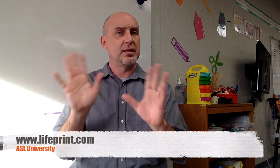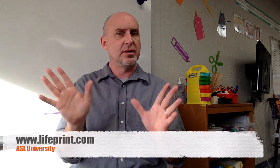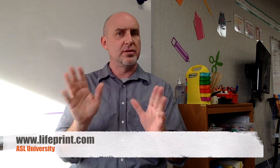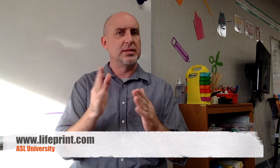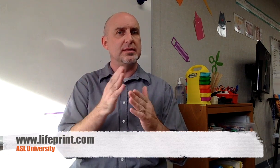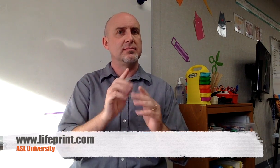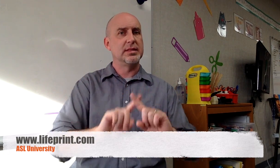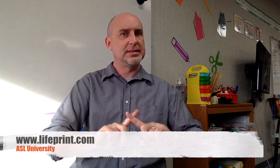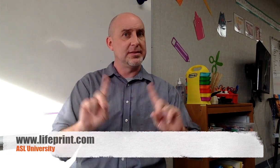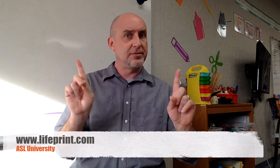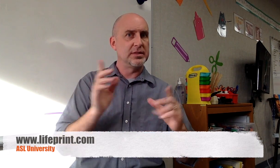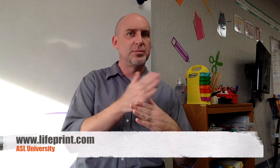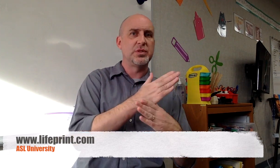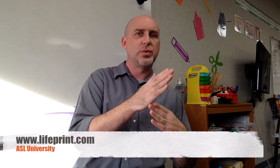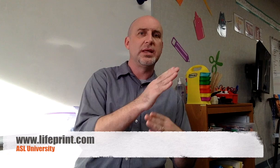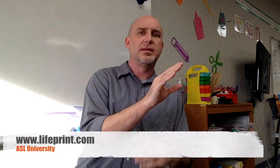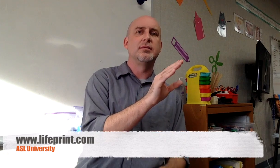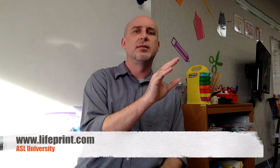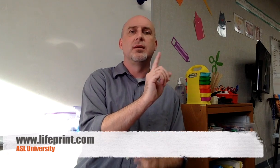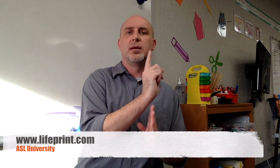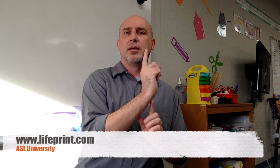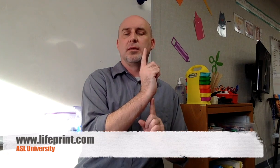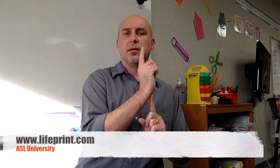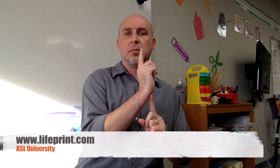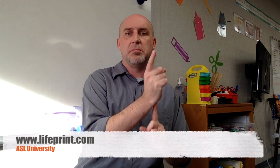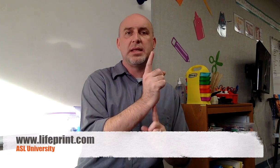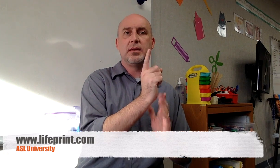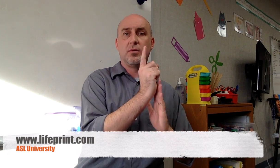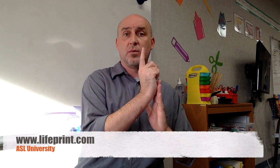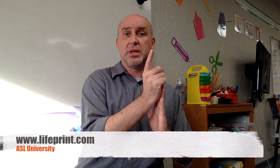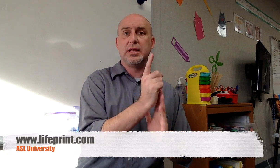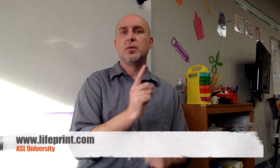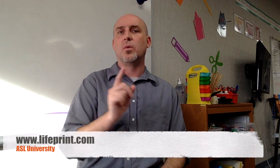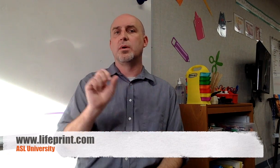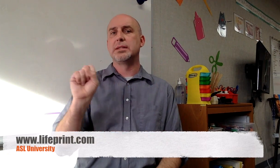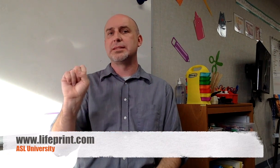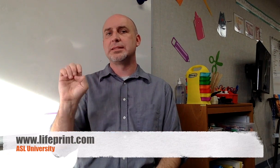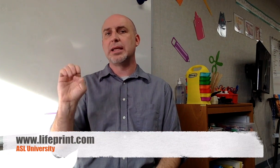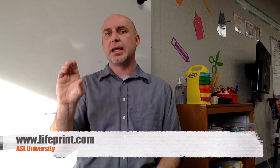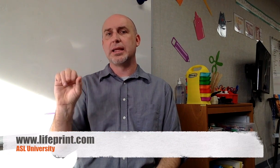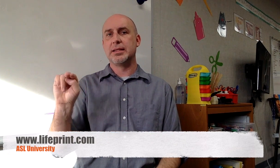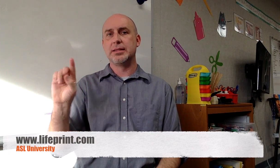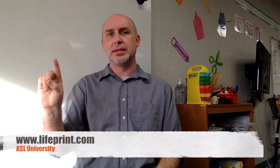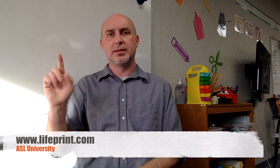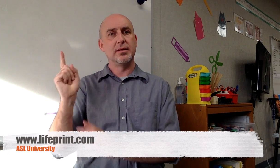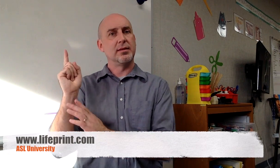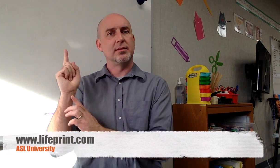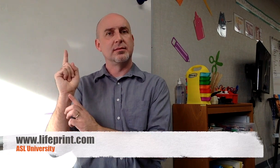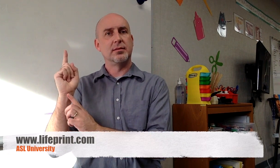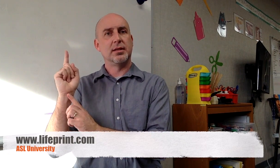clear the difference between a minute or a second,